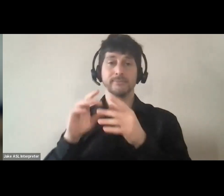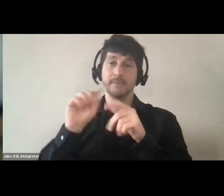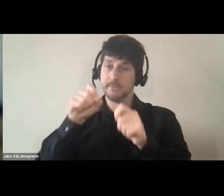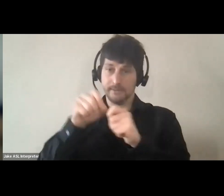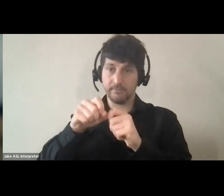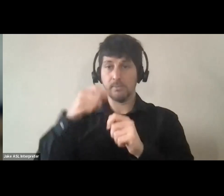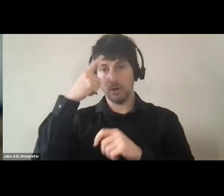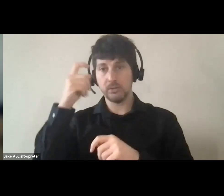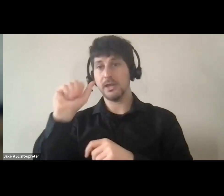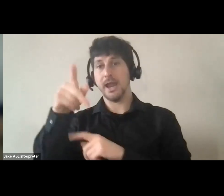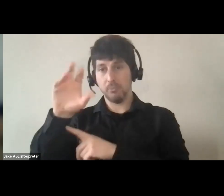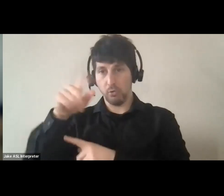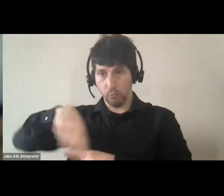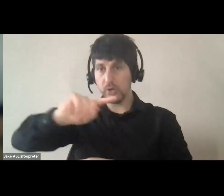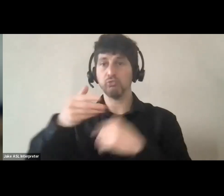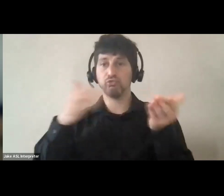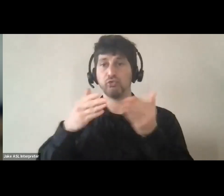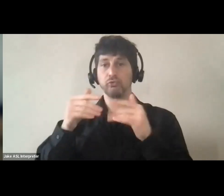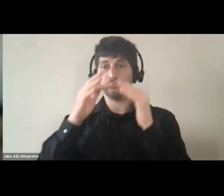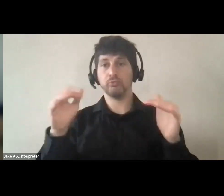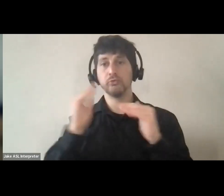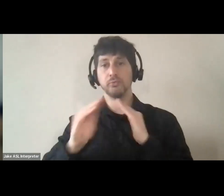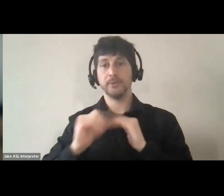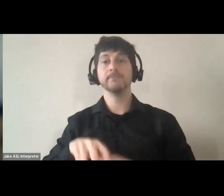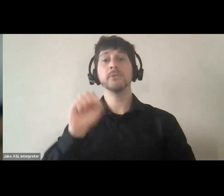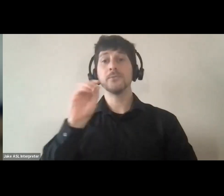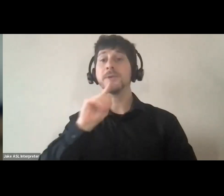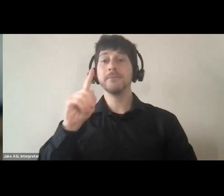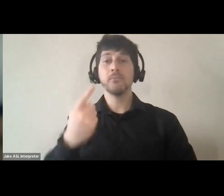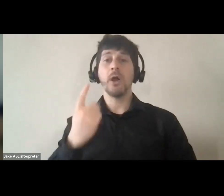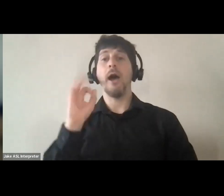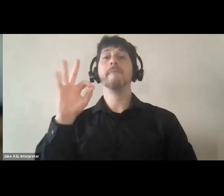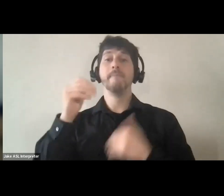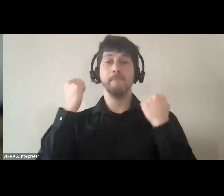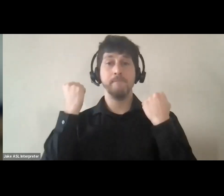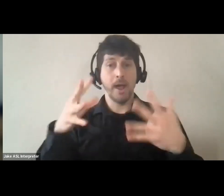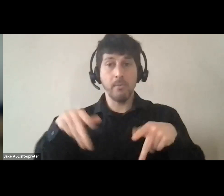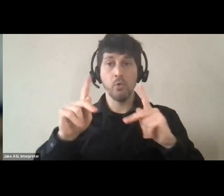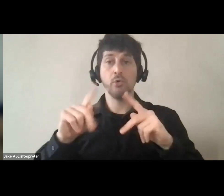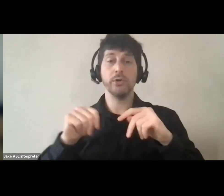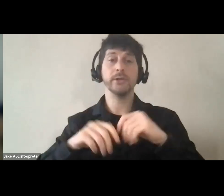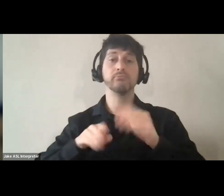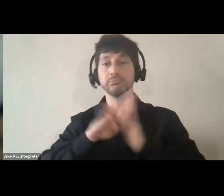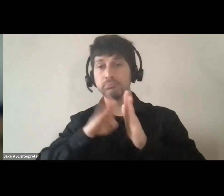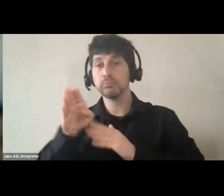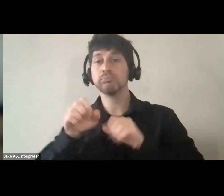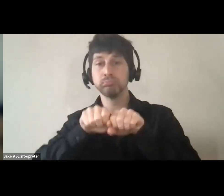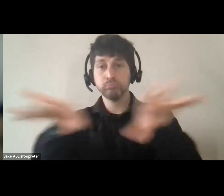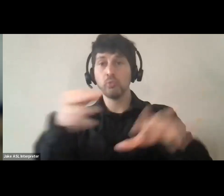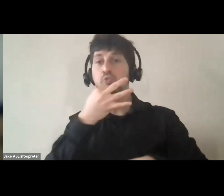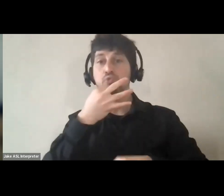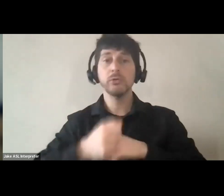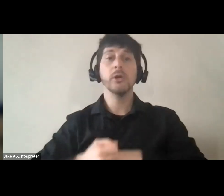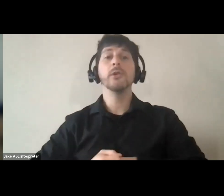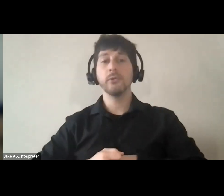since that's who we surveyed. So this is one of many opportunities that will be coming soon, of